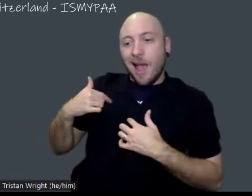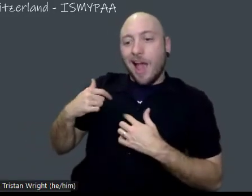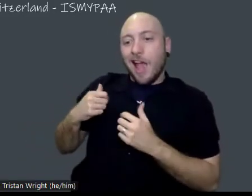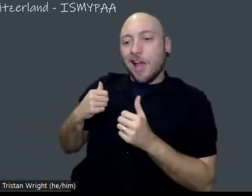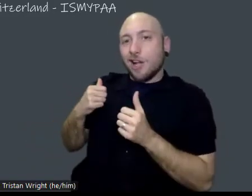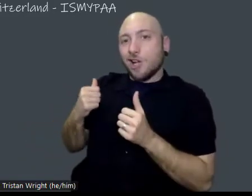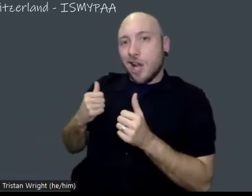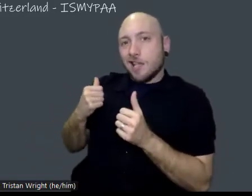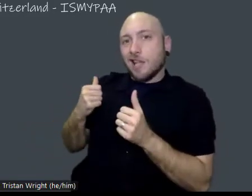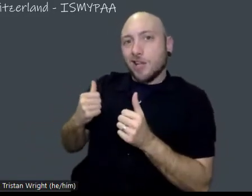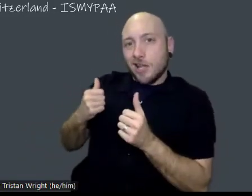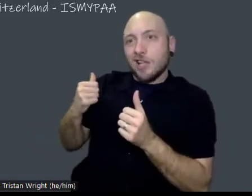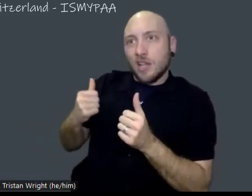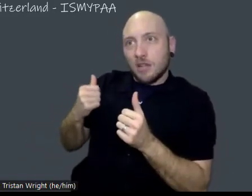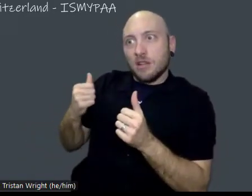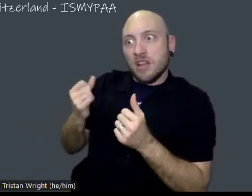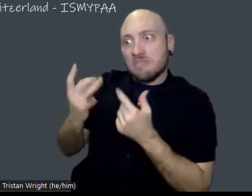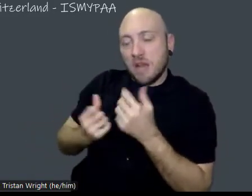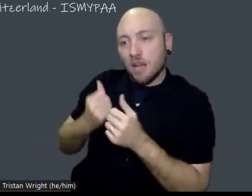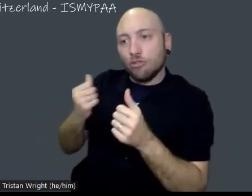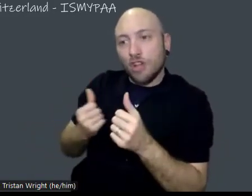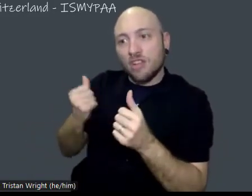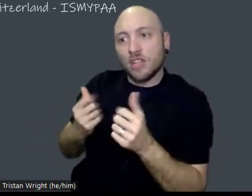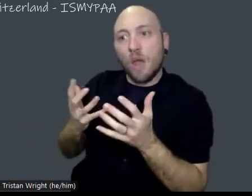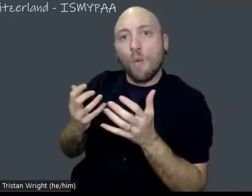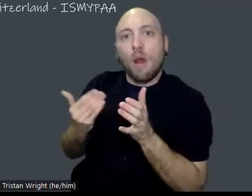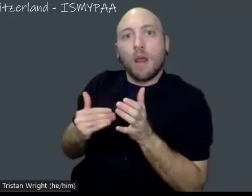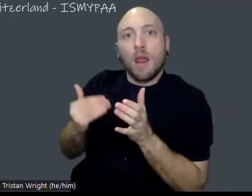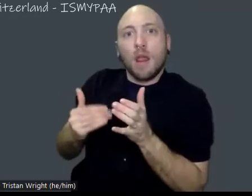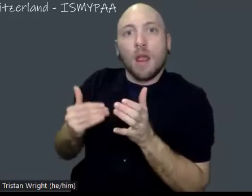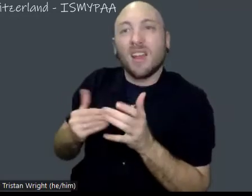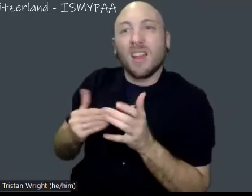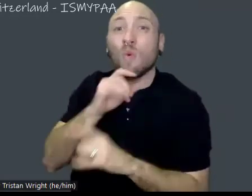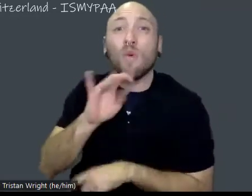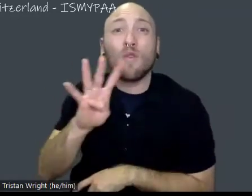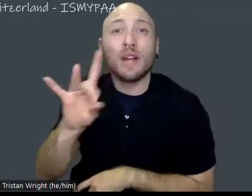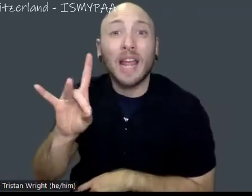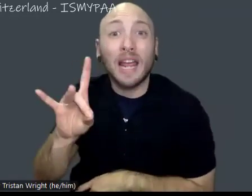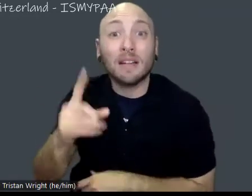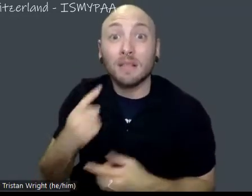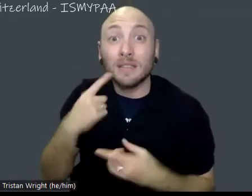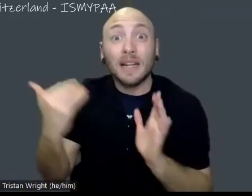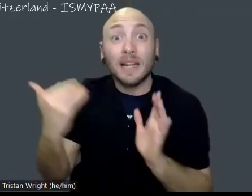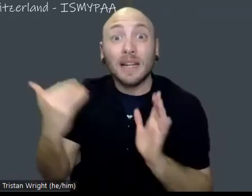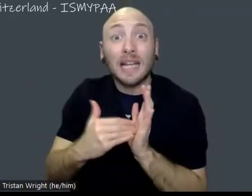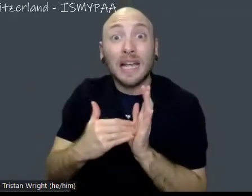until the age of 48, and never got it back as strong as it was the first